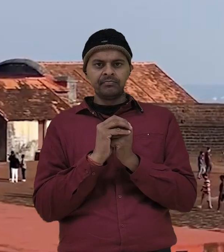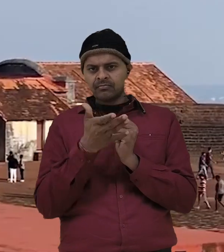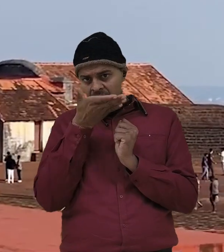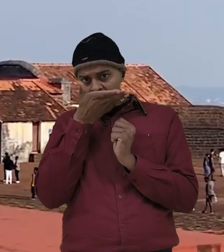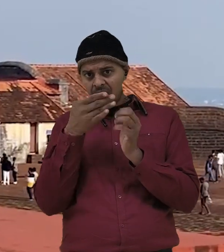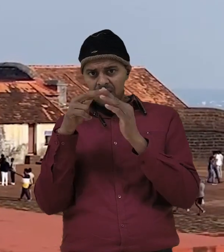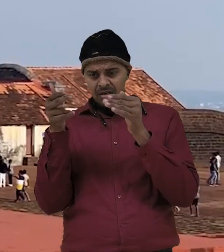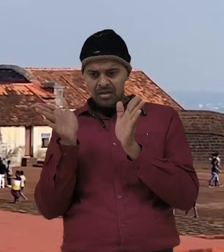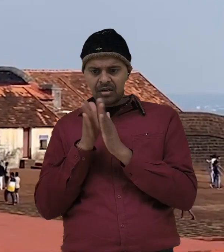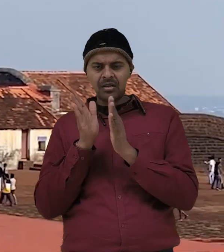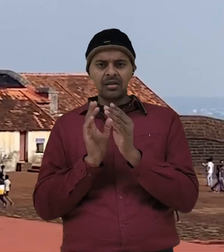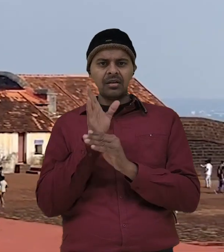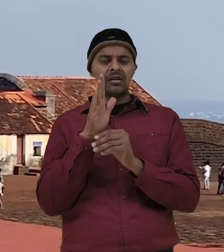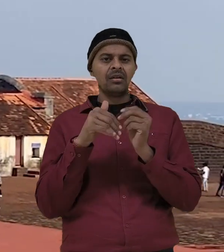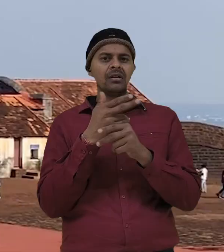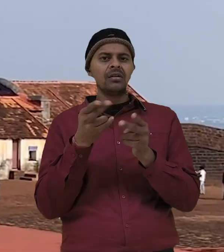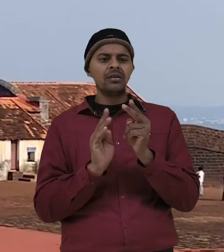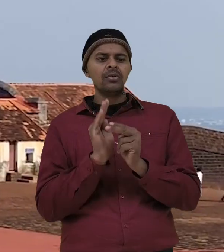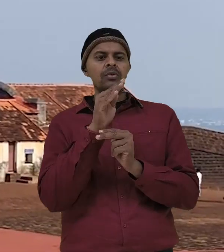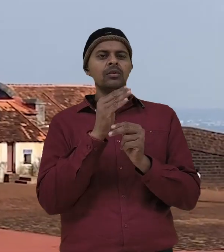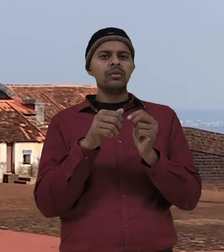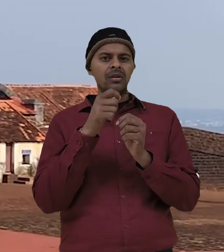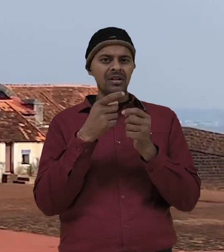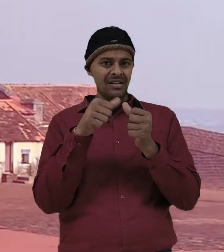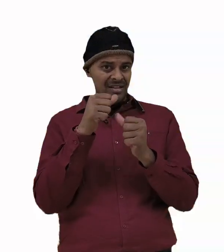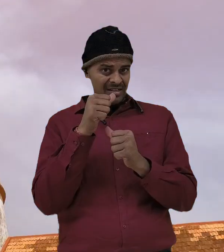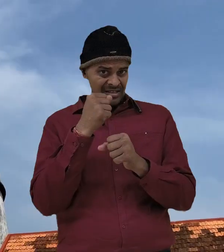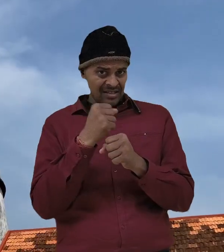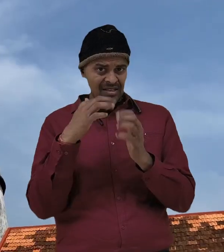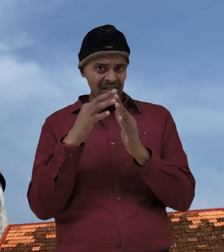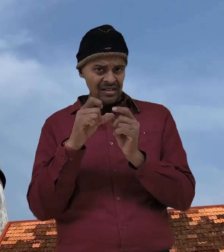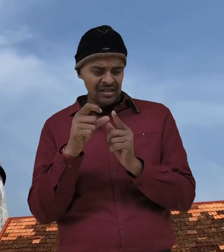Agauda connected to the fortification of the lower Fort Agauda.